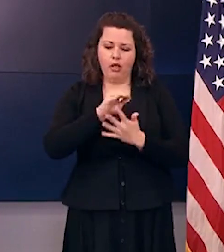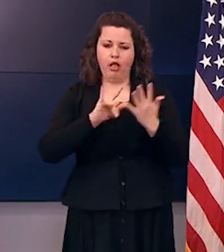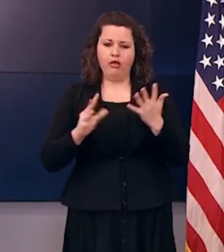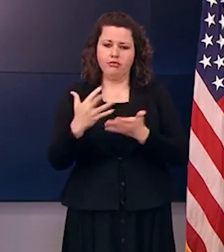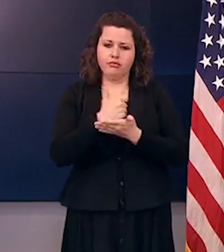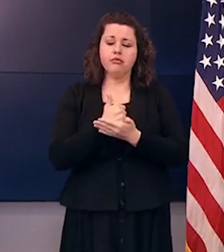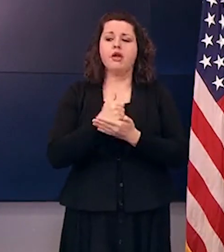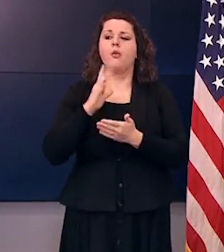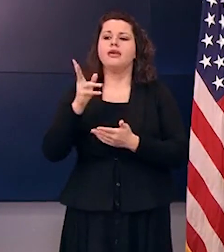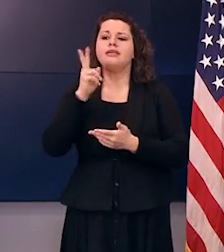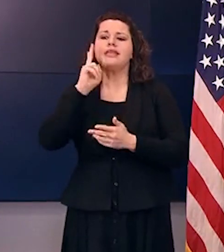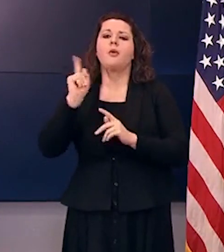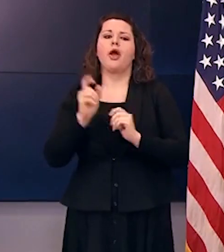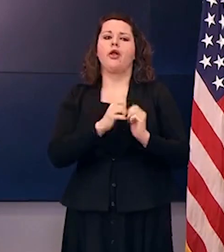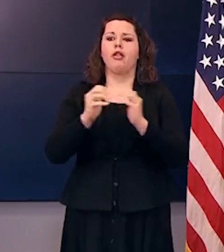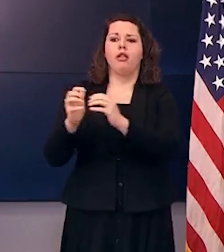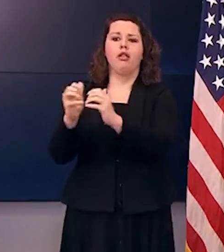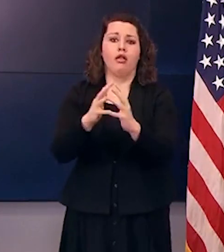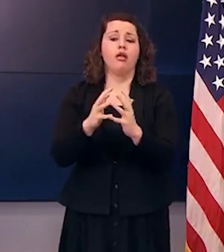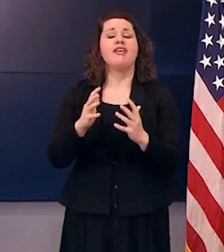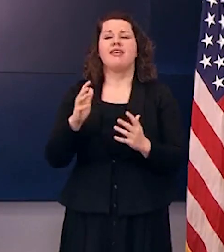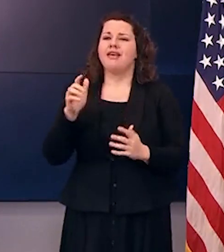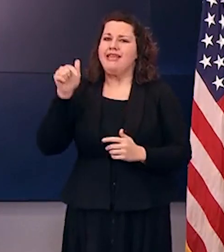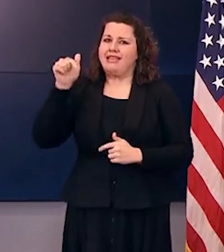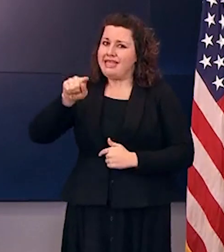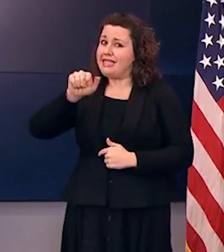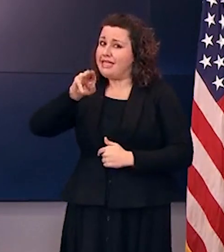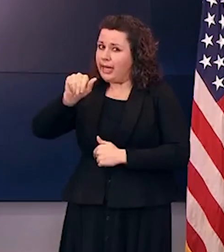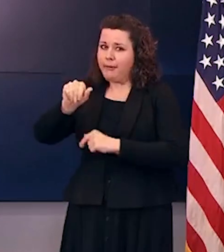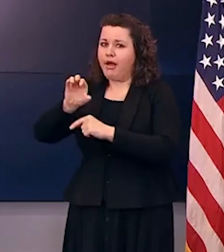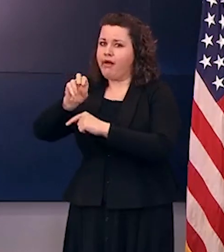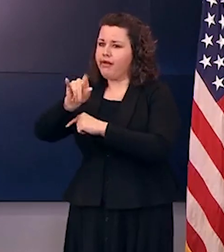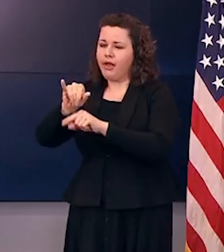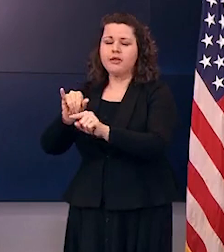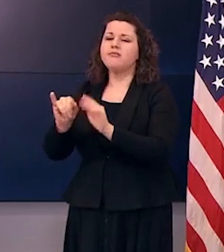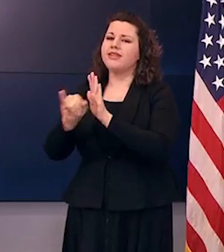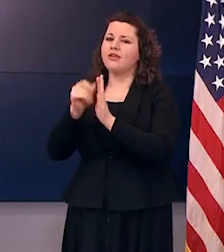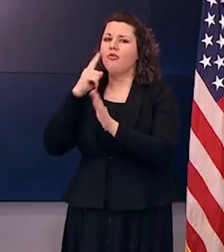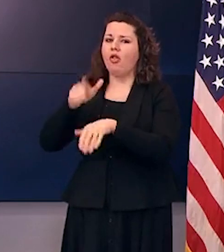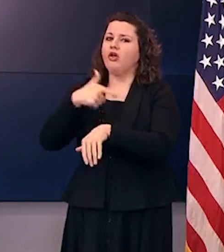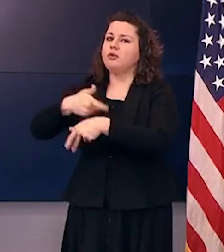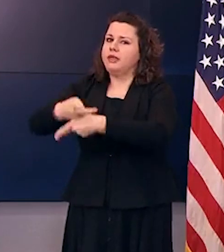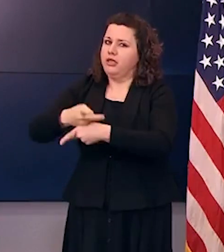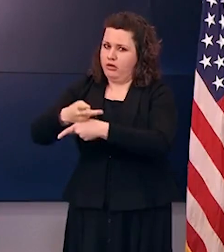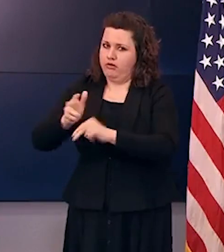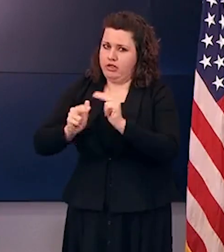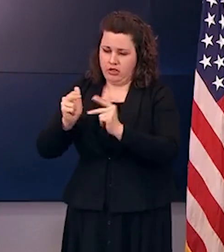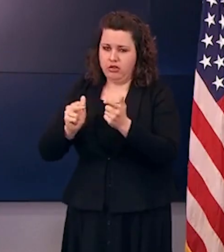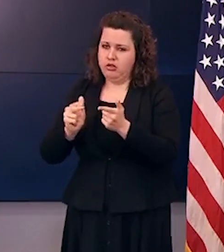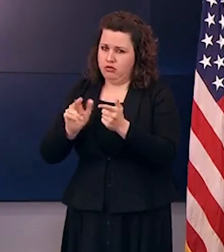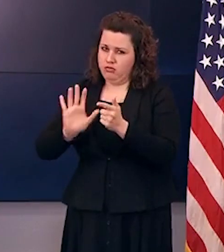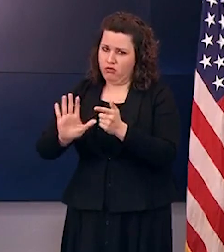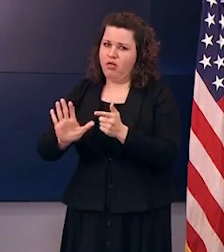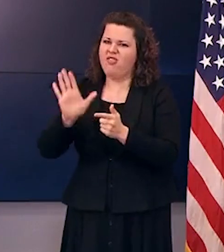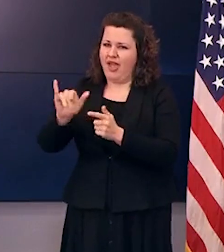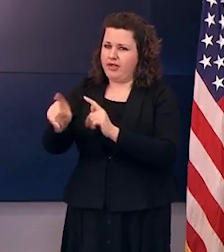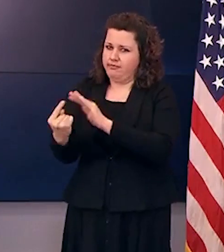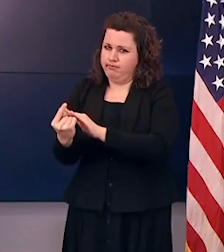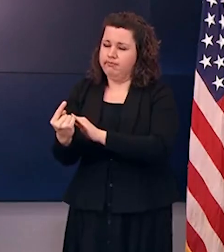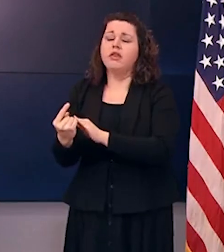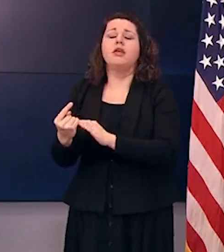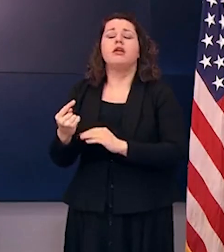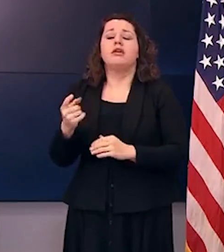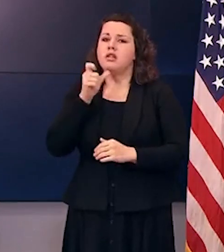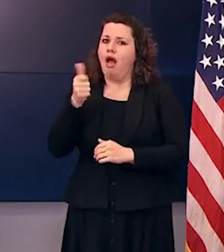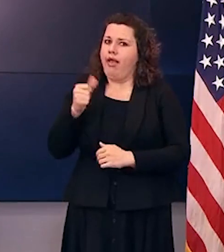So this is separate from that. We identified that this is an area that we should really, kind of with the increased number in positive cases,